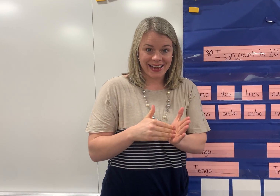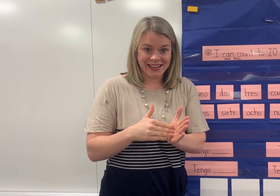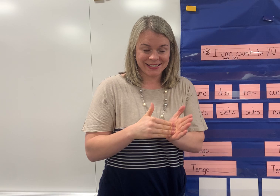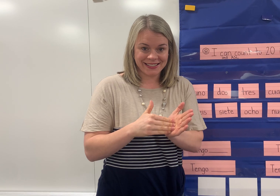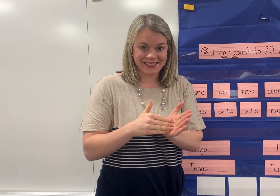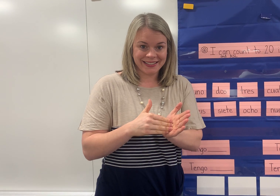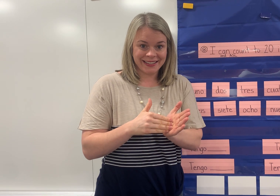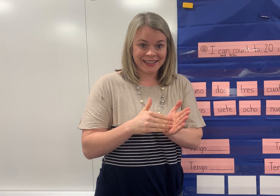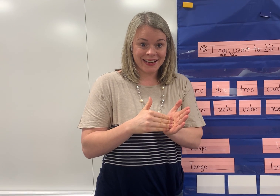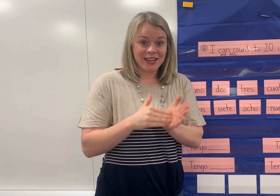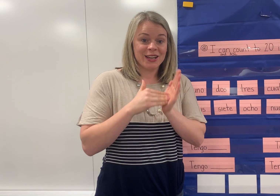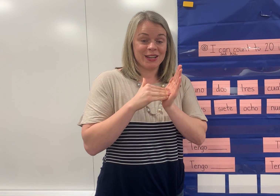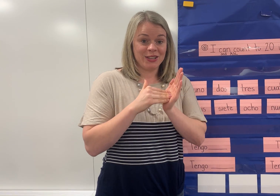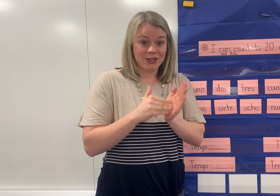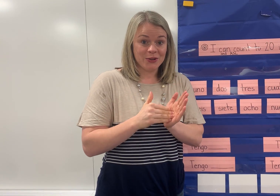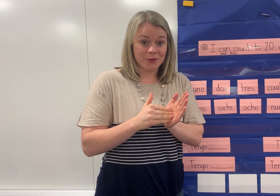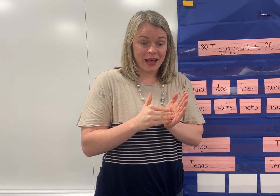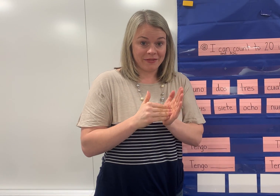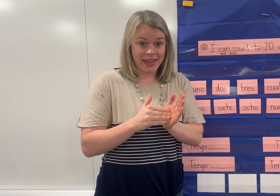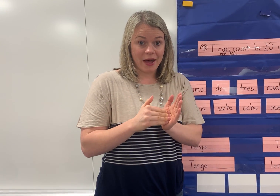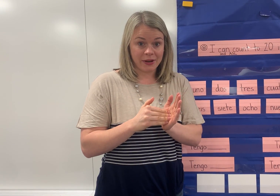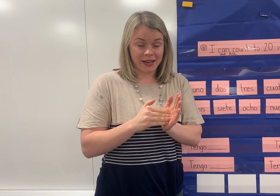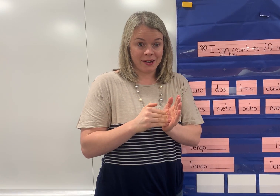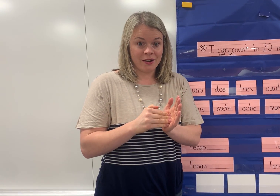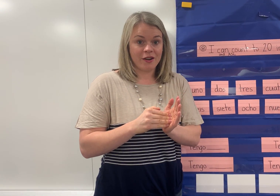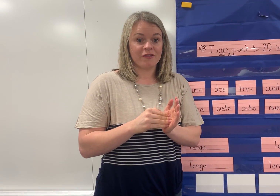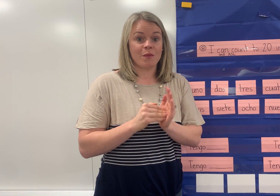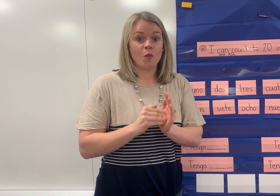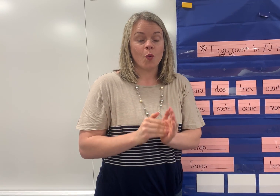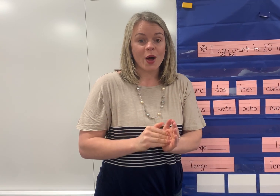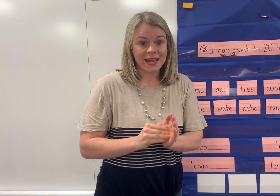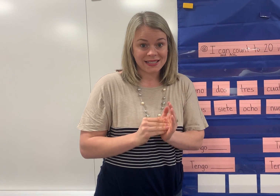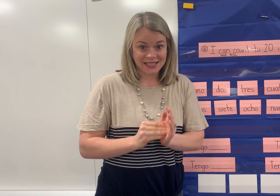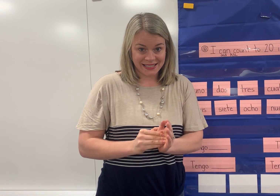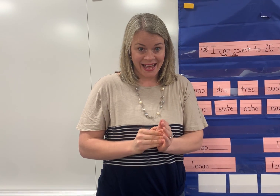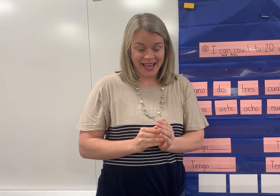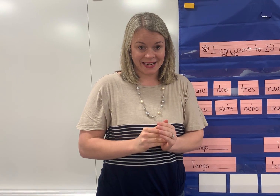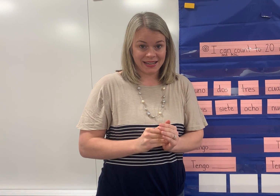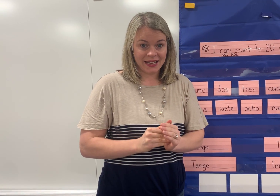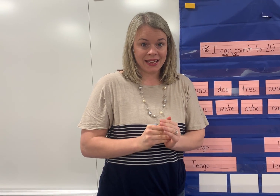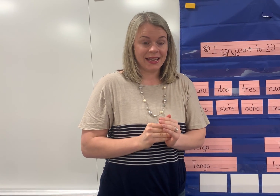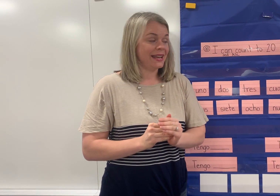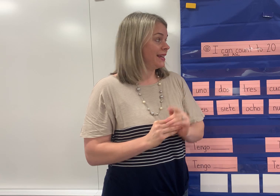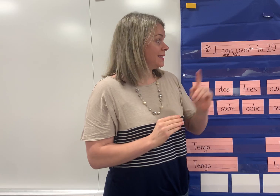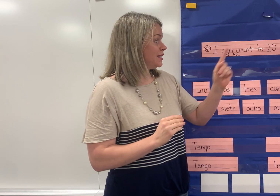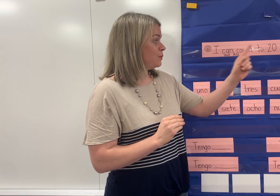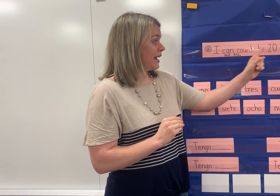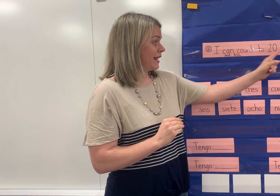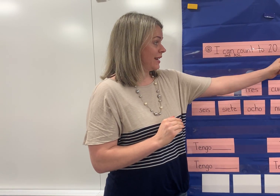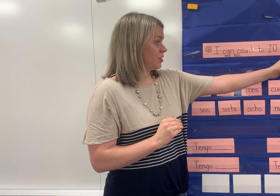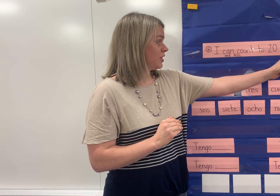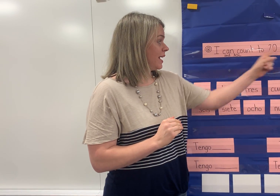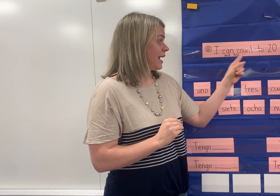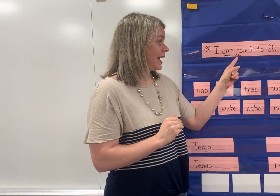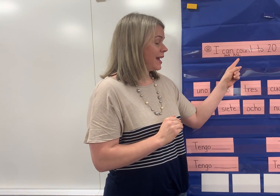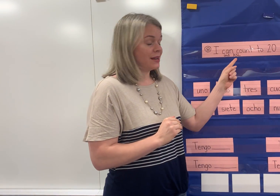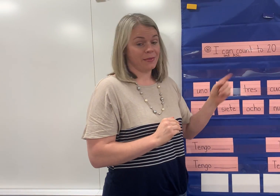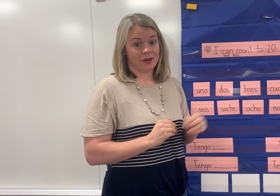vez. You have counted from 1 to 10 in Spanish and American